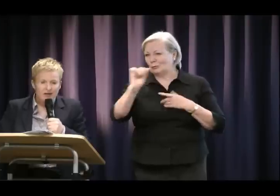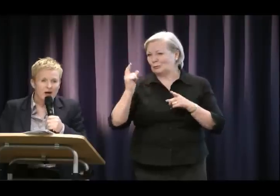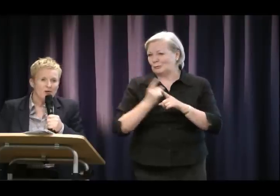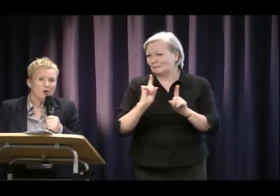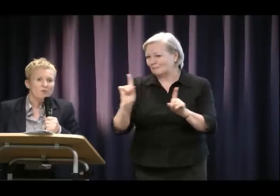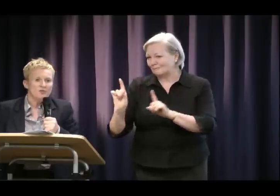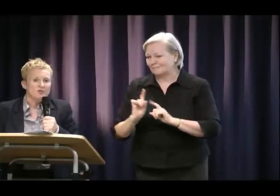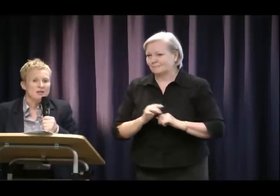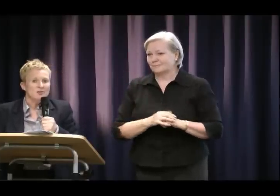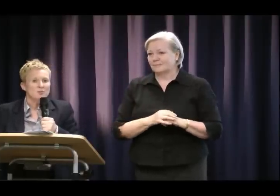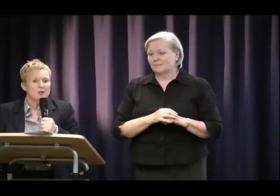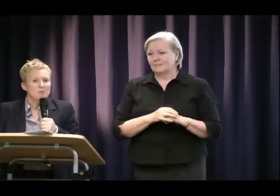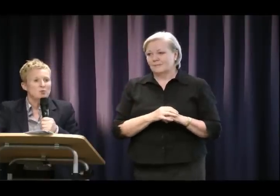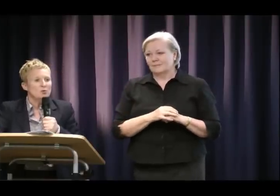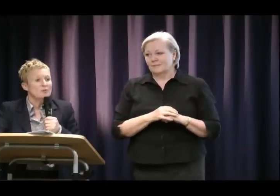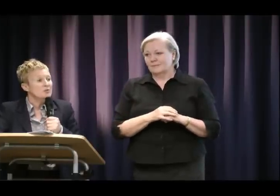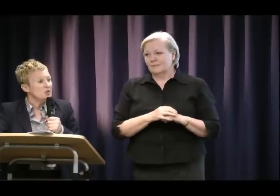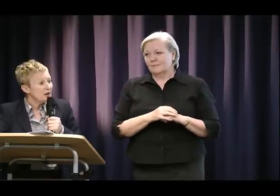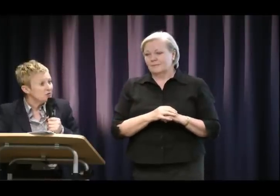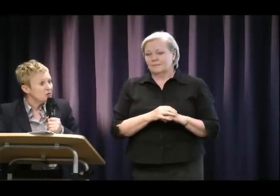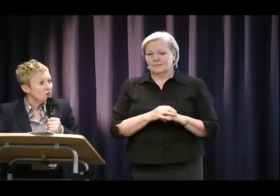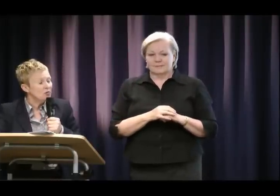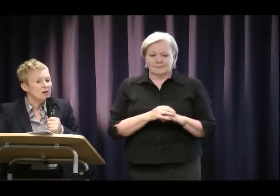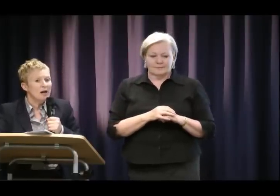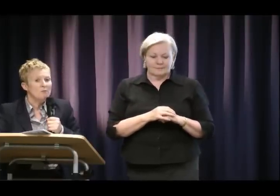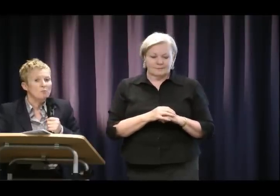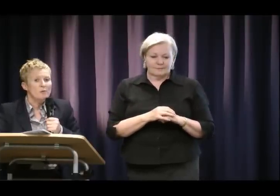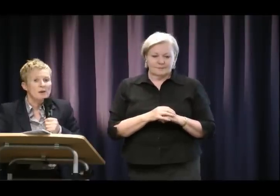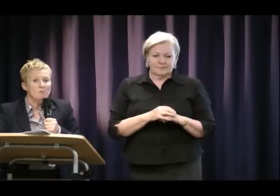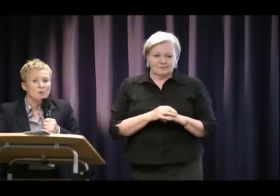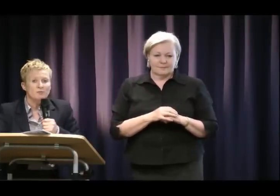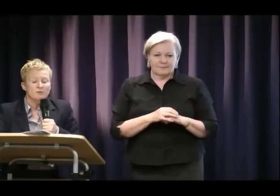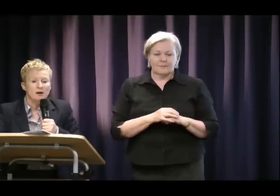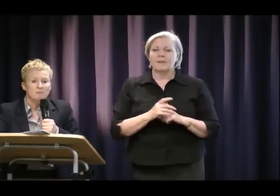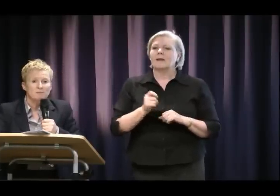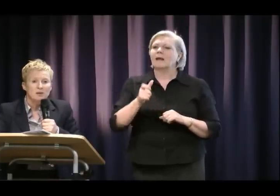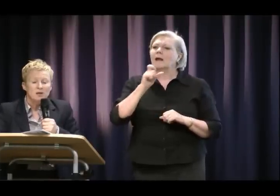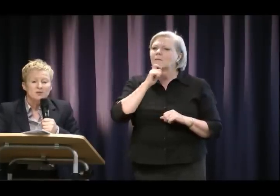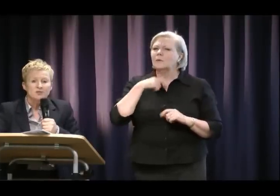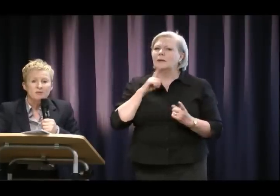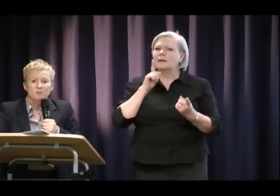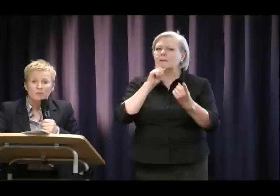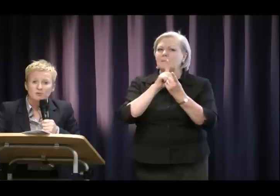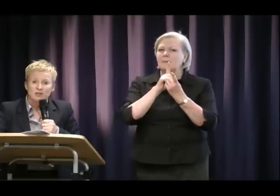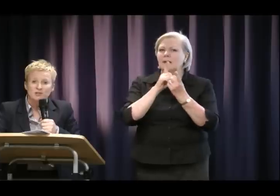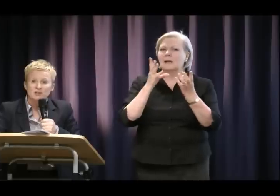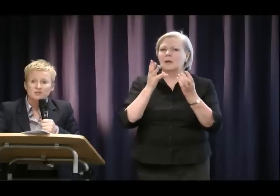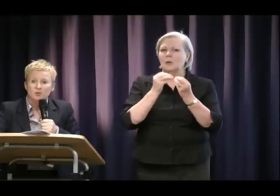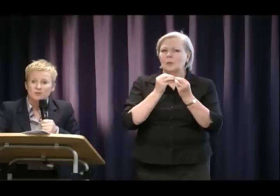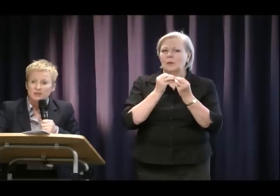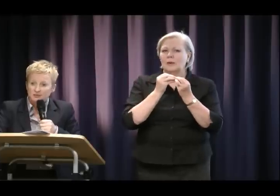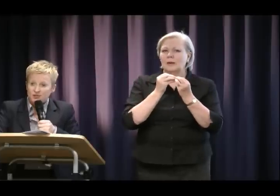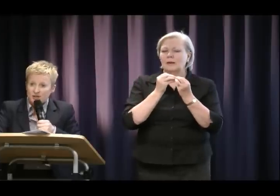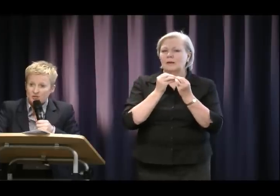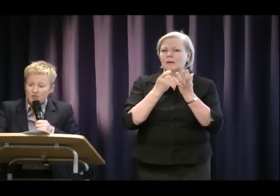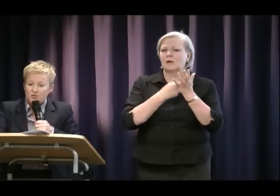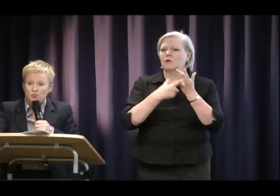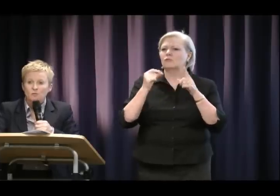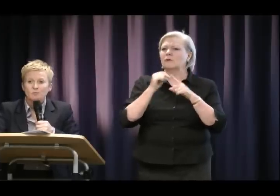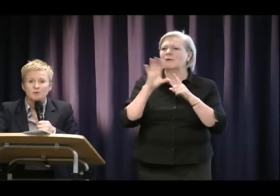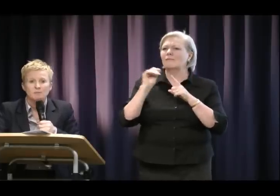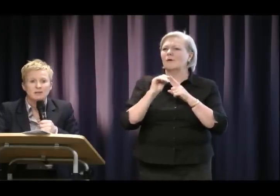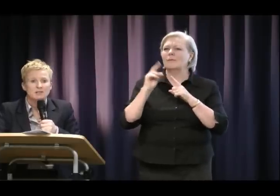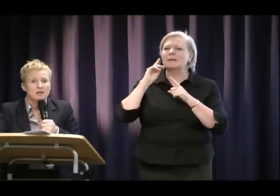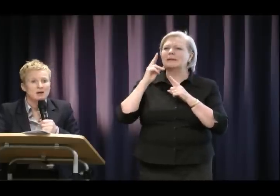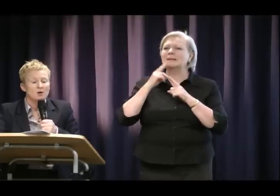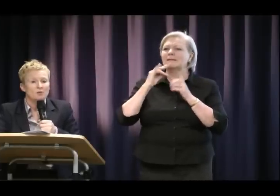Areas where the current offices need to be improved. This afternoon we met with some of the representatives from the Deaf Seniors